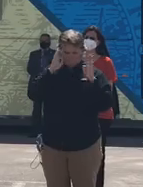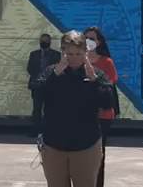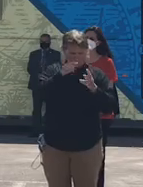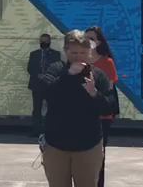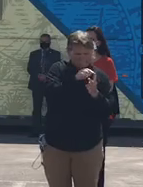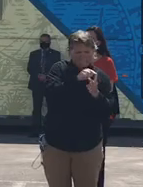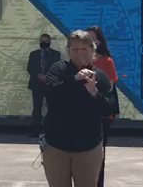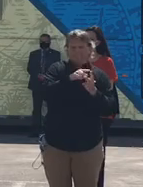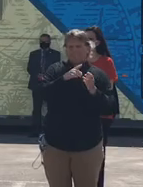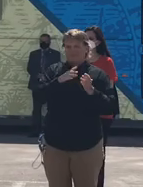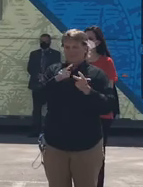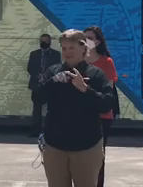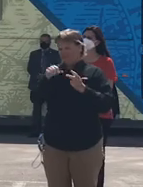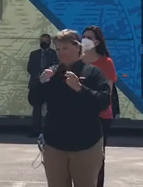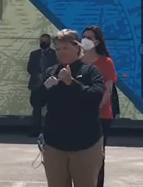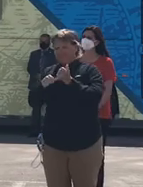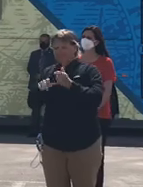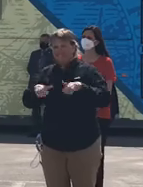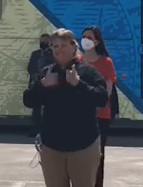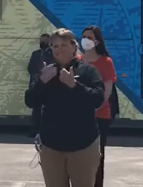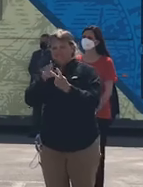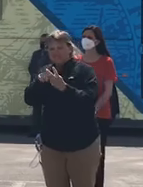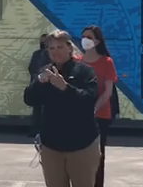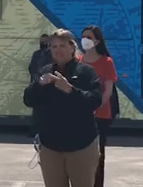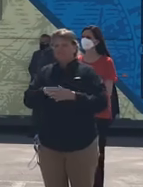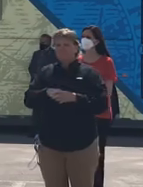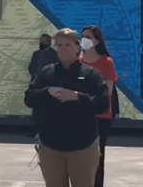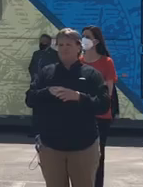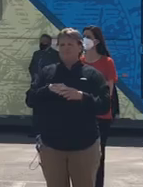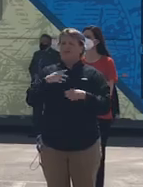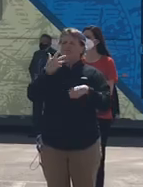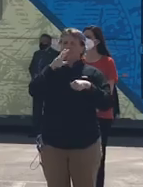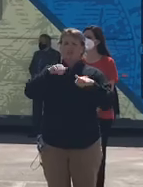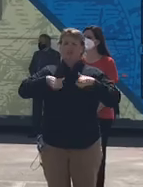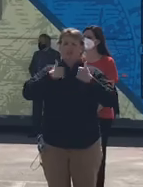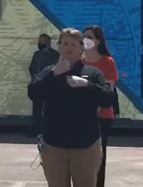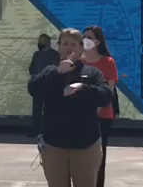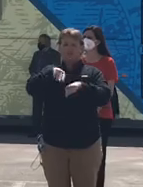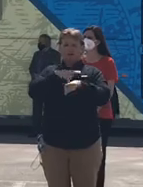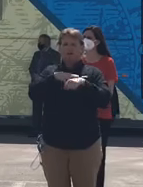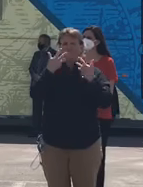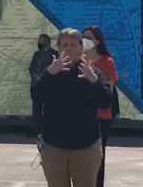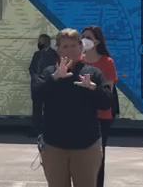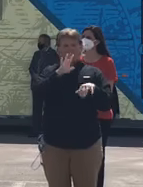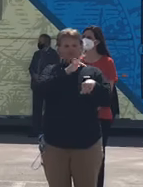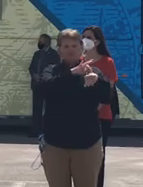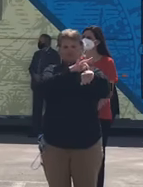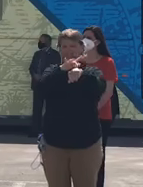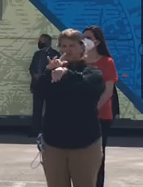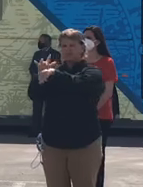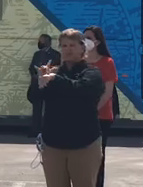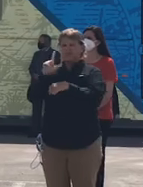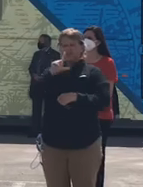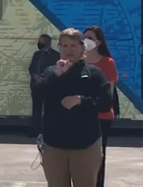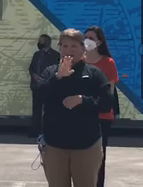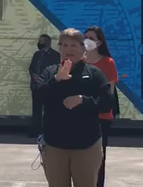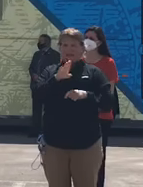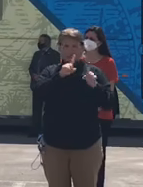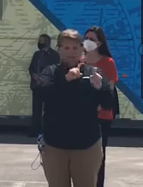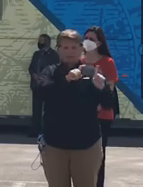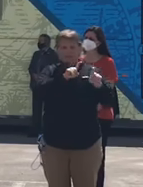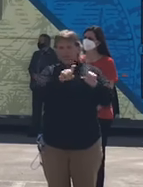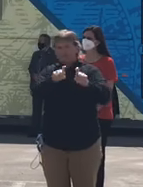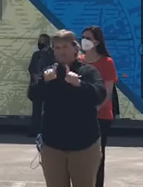had the rapid test. The Guard has visited a number of these facilities already and done the traditional lab-based testing, but we think that this is